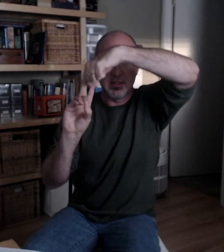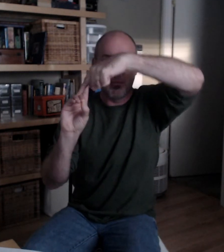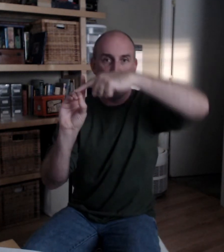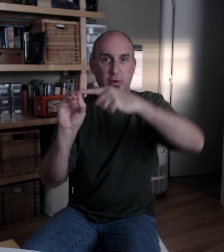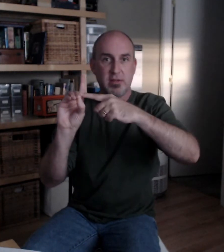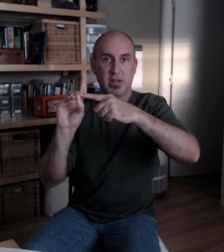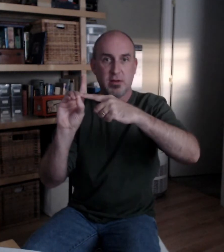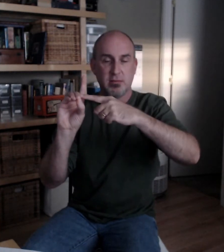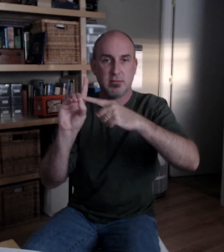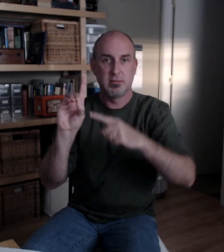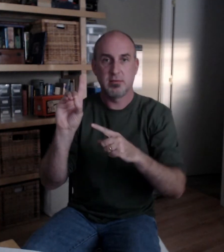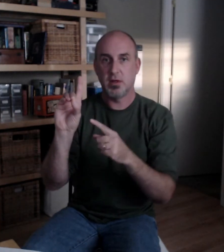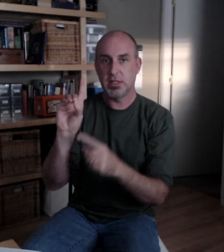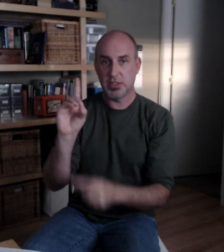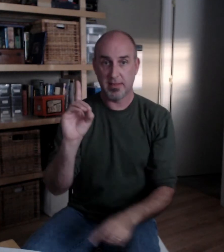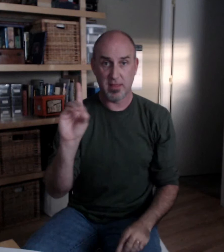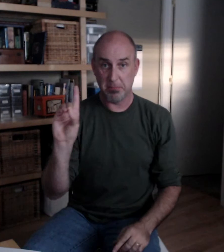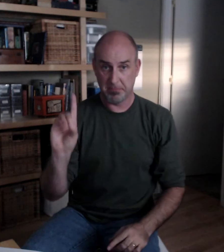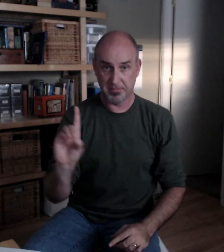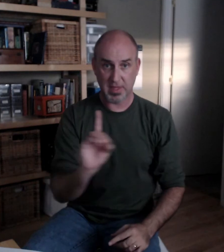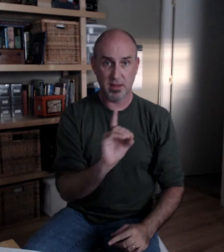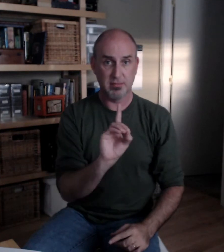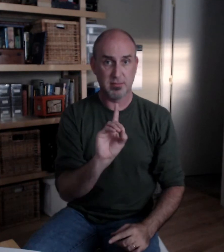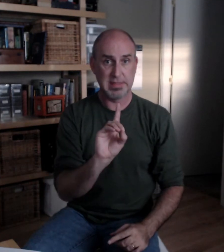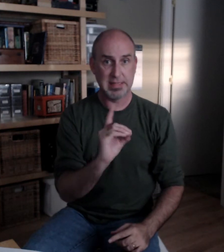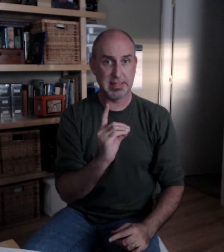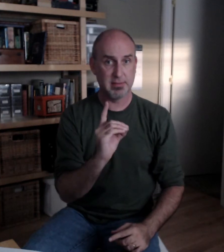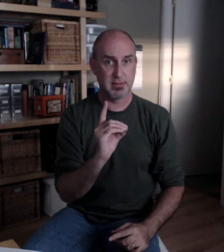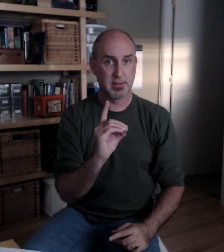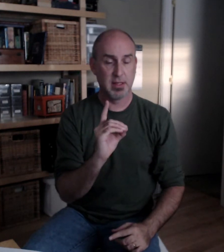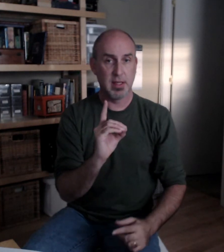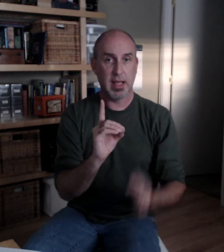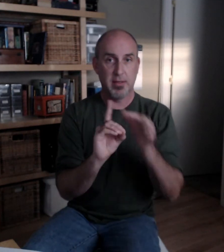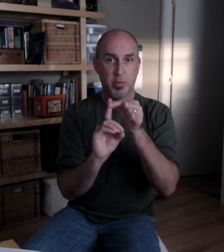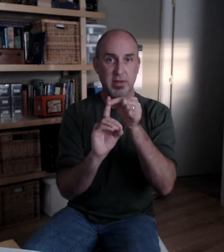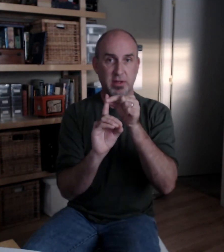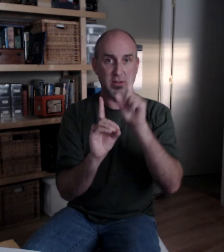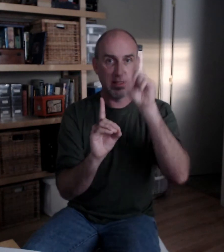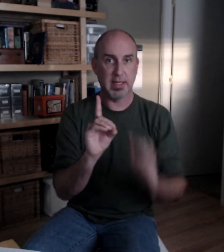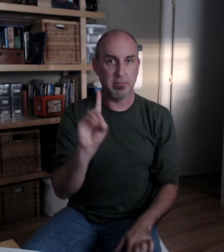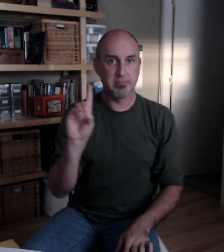my pointy finger are touching the thumb. Okay, D. And the pointy finger sticking up,